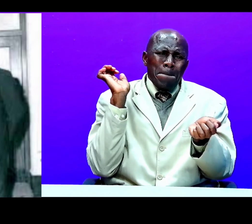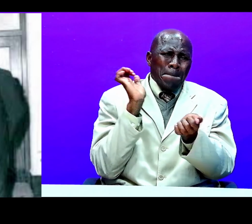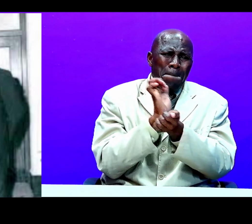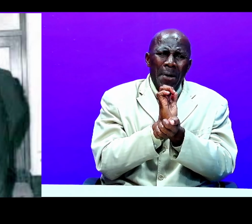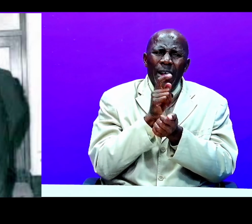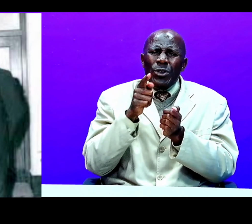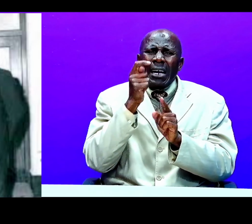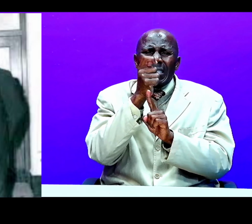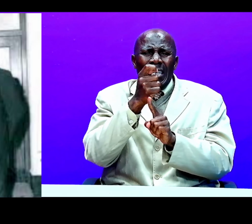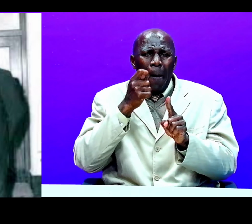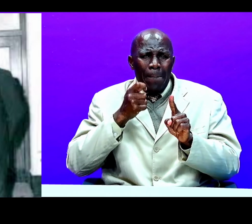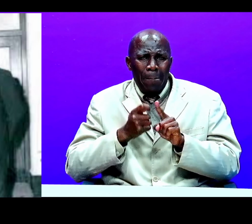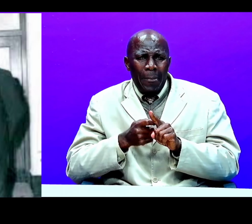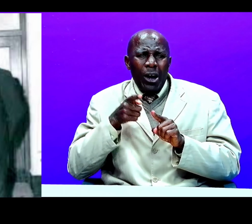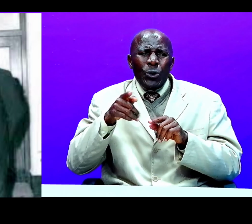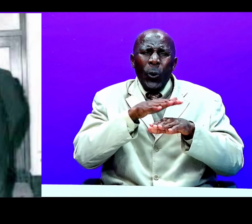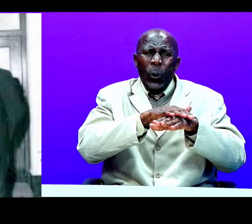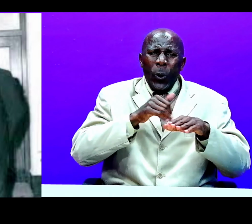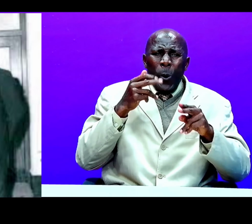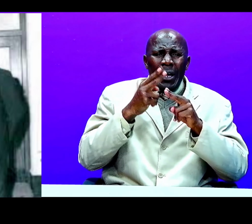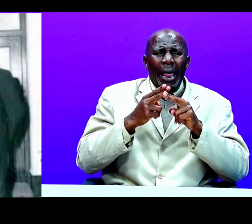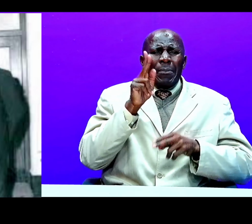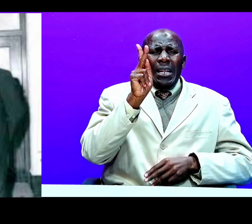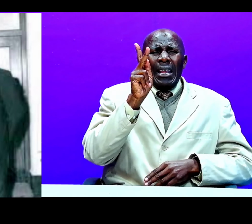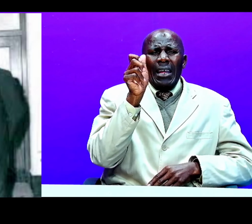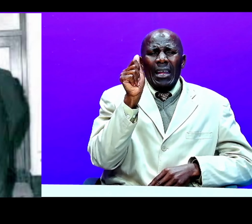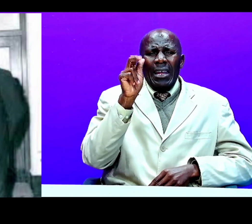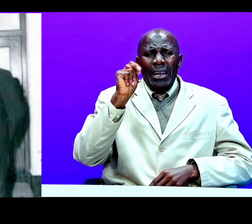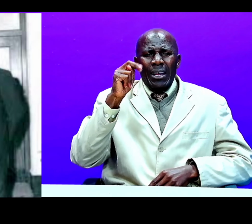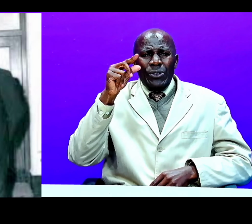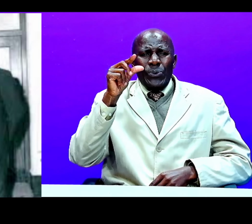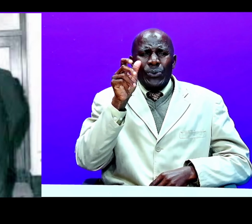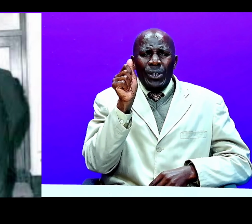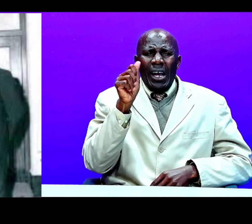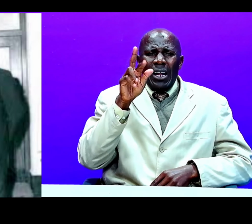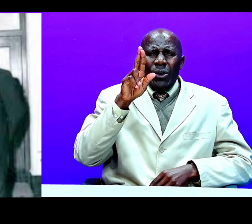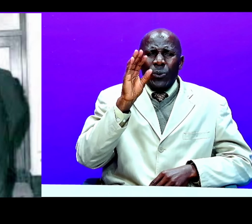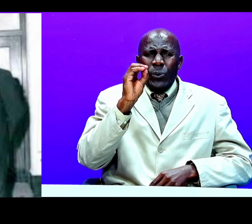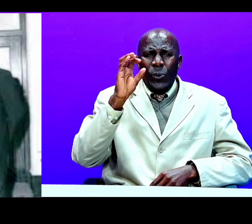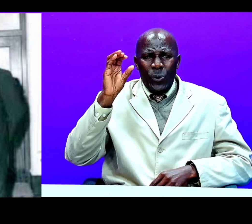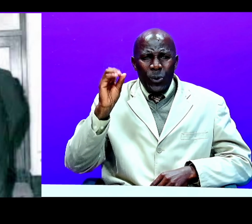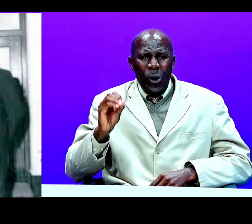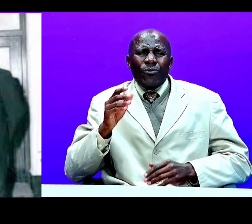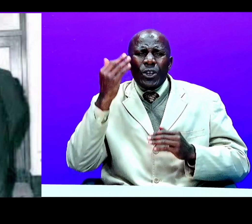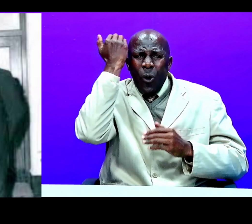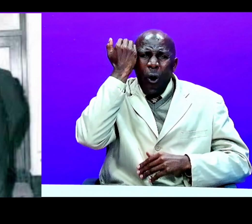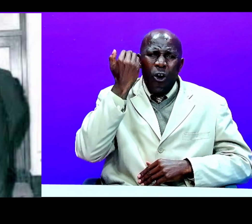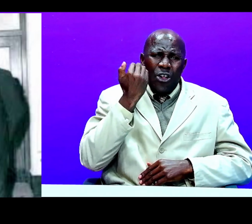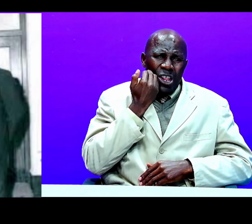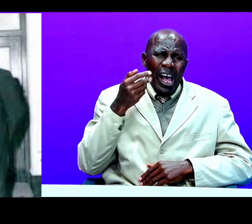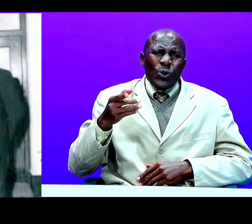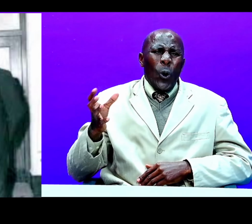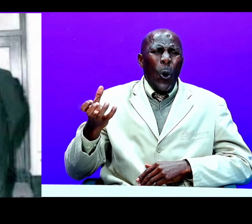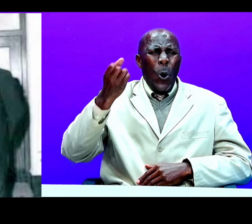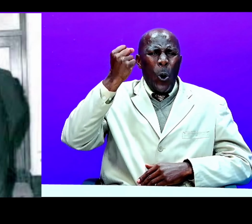Many, fearing for their lives and livelihoods, were forced to flee the